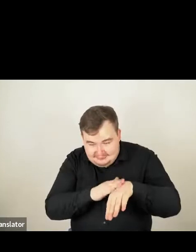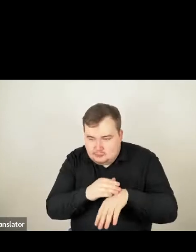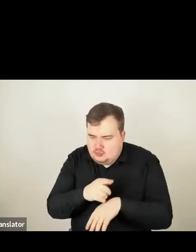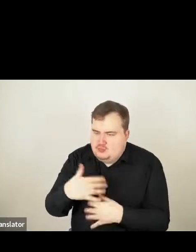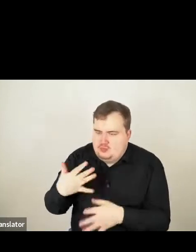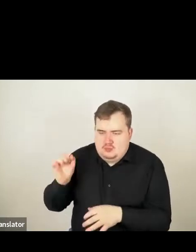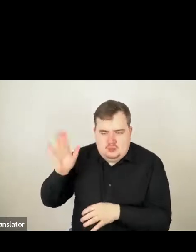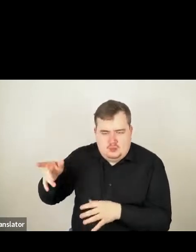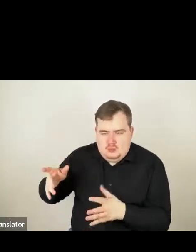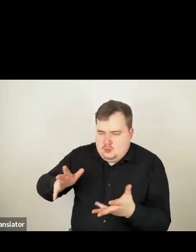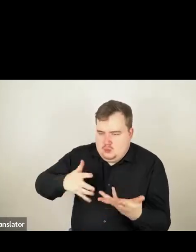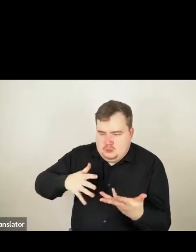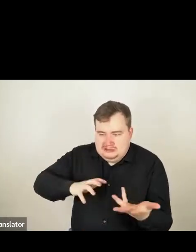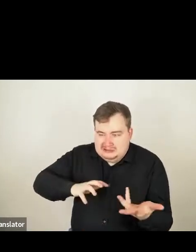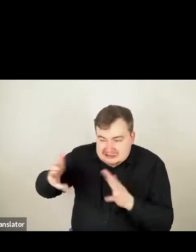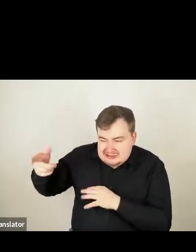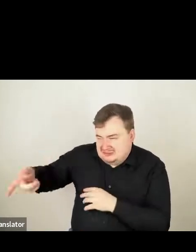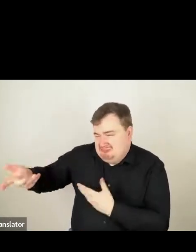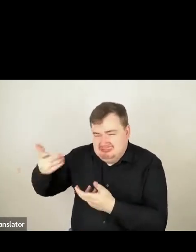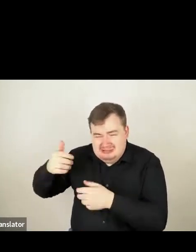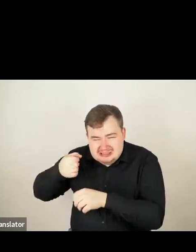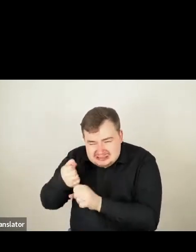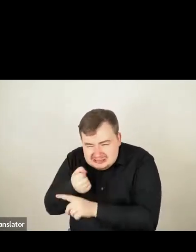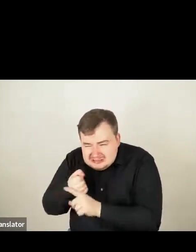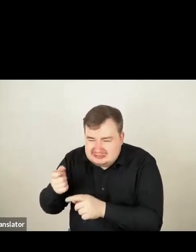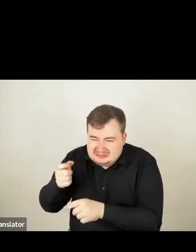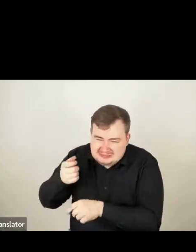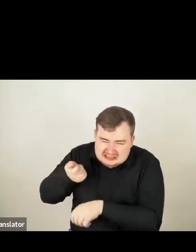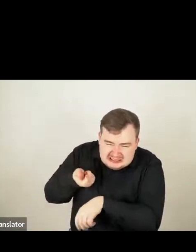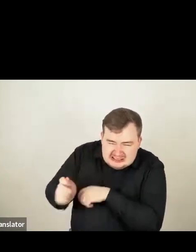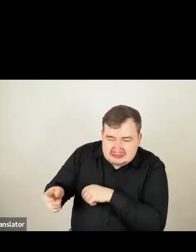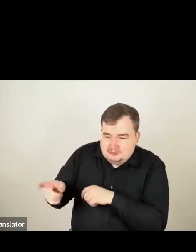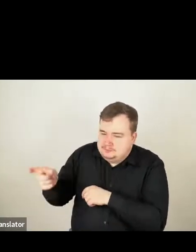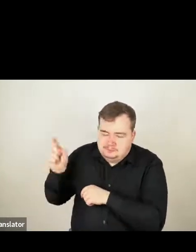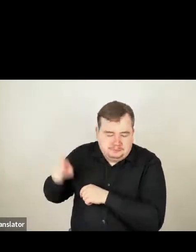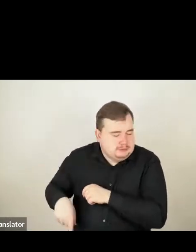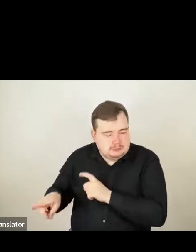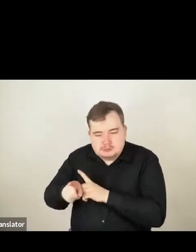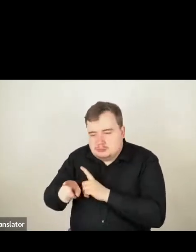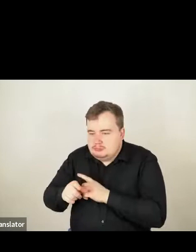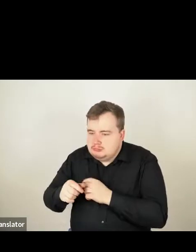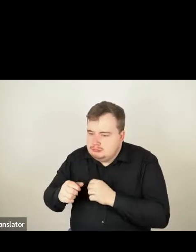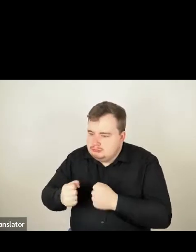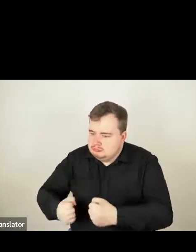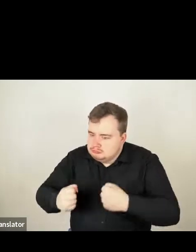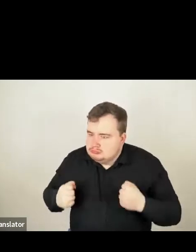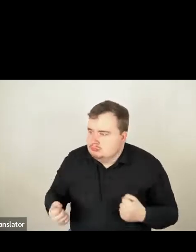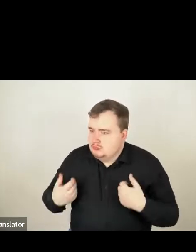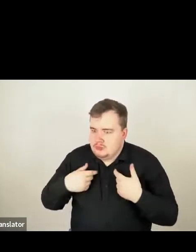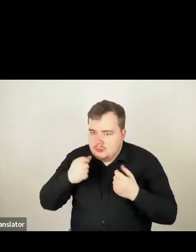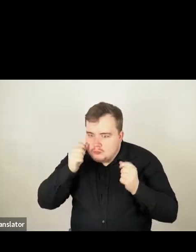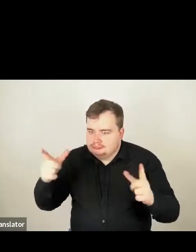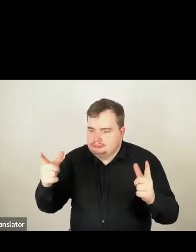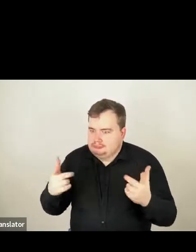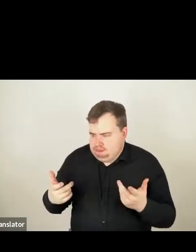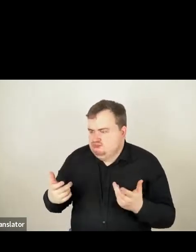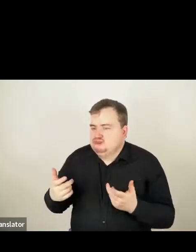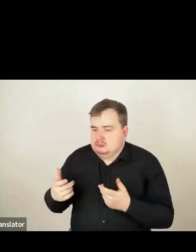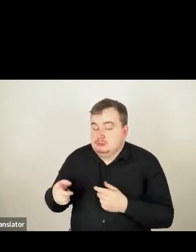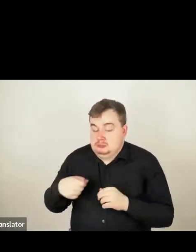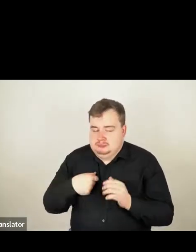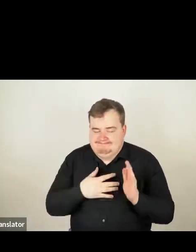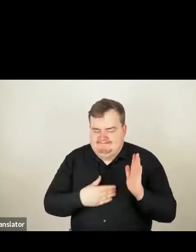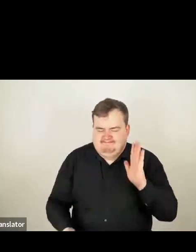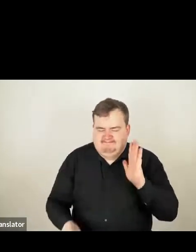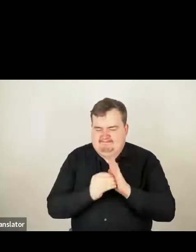the victims? That is what we did. We made a new law which provide concrete mechanism for women and